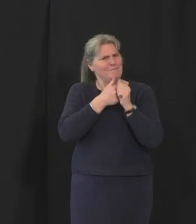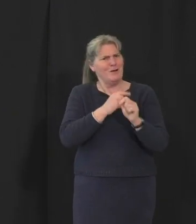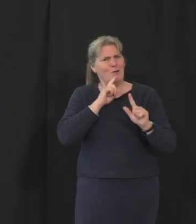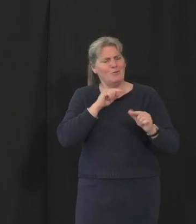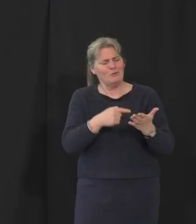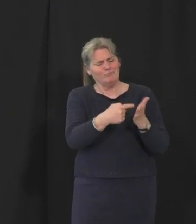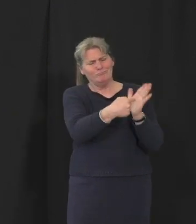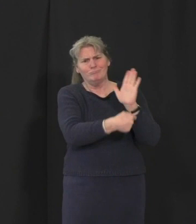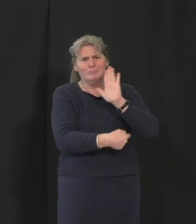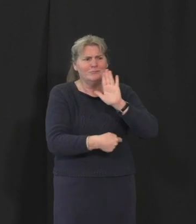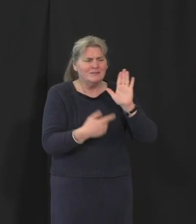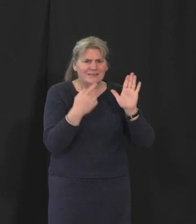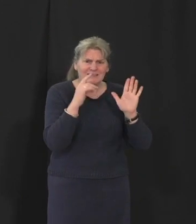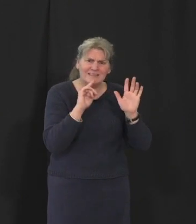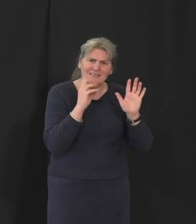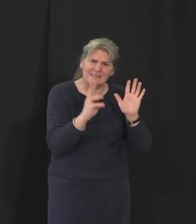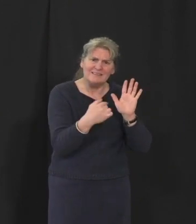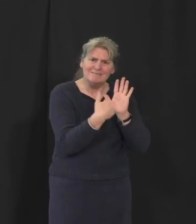recommendations